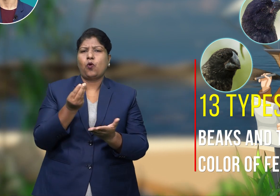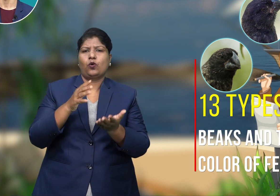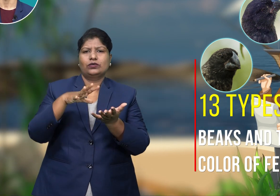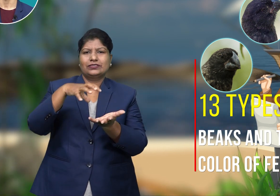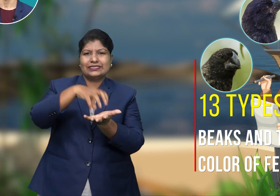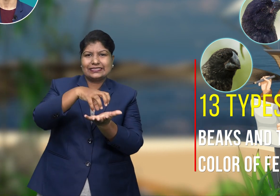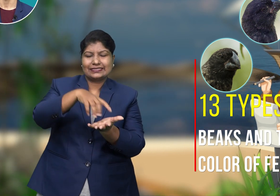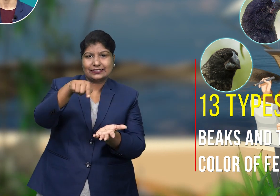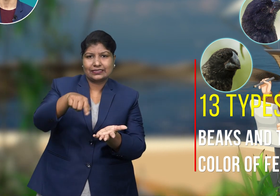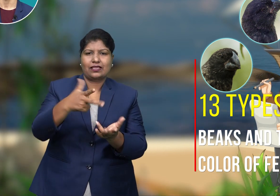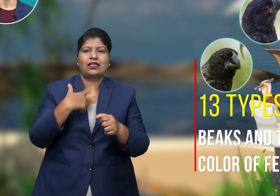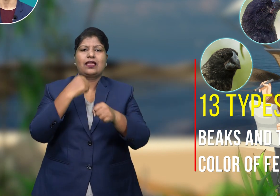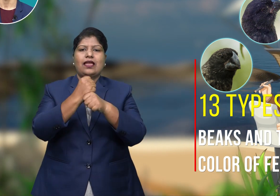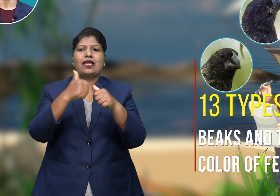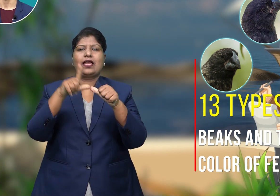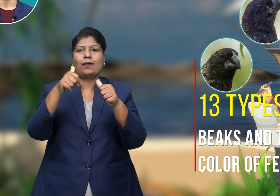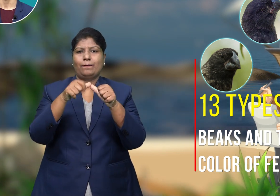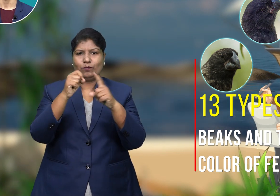Islands.